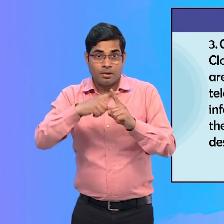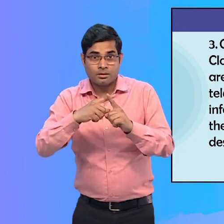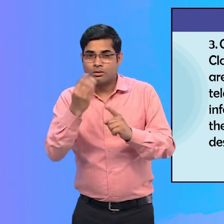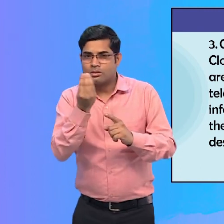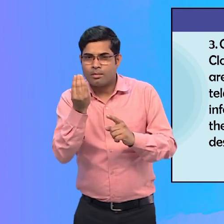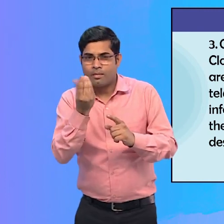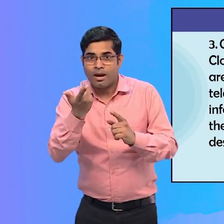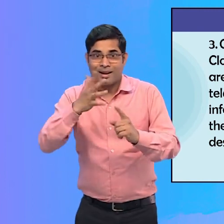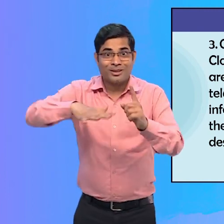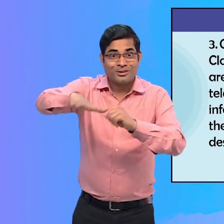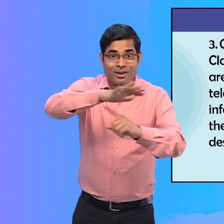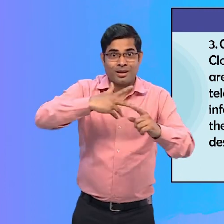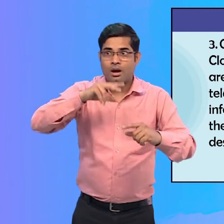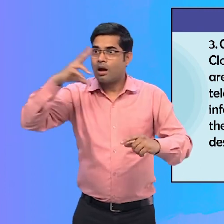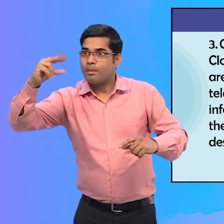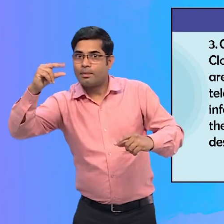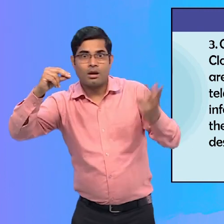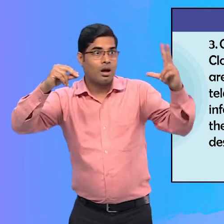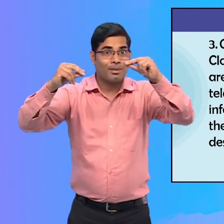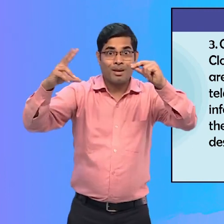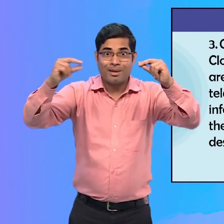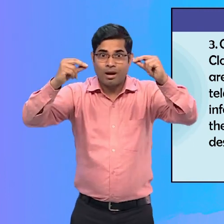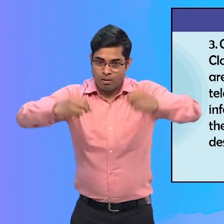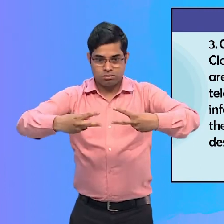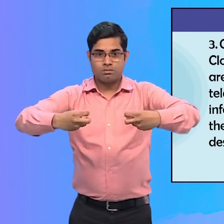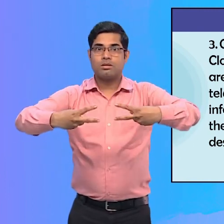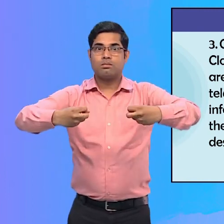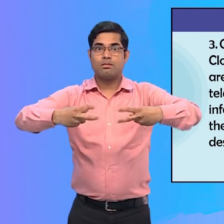sometimes including descriptions of surrounding noises.